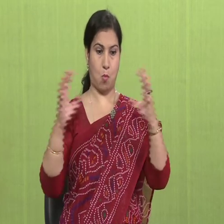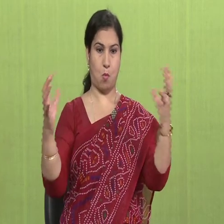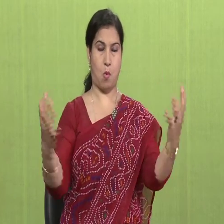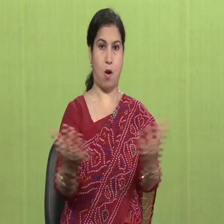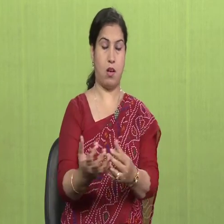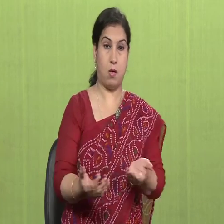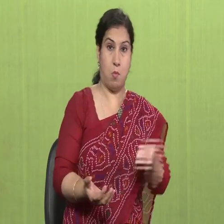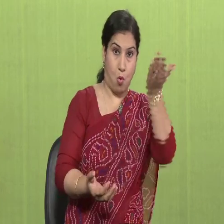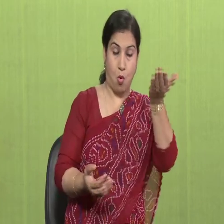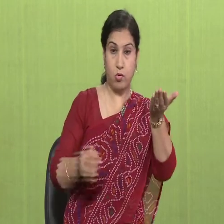but